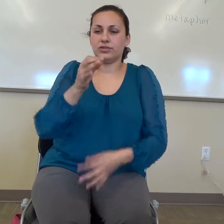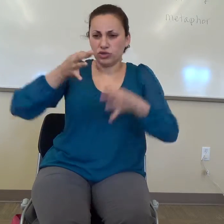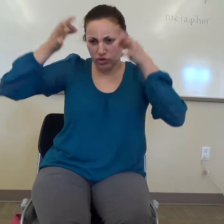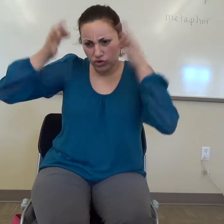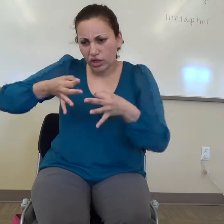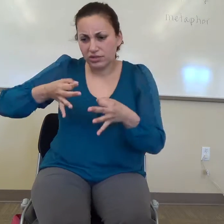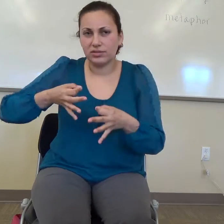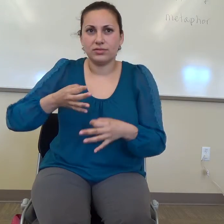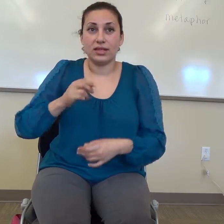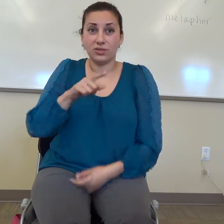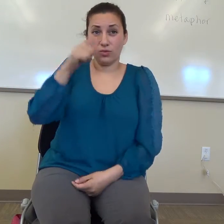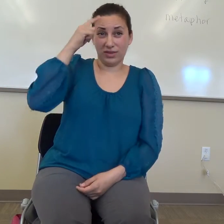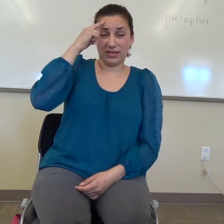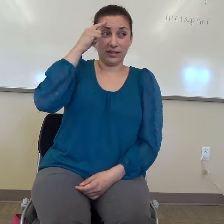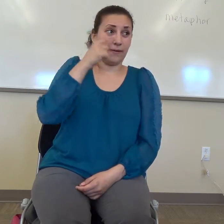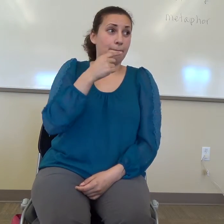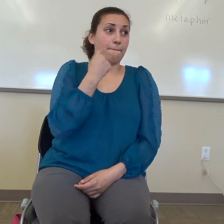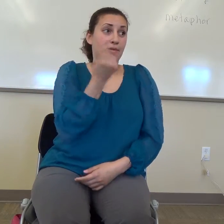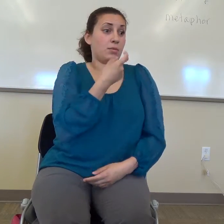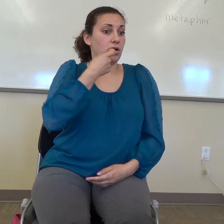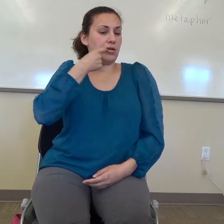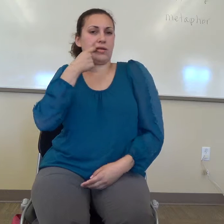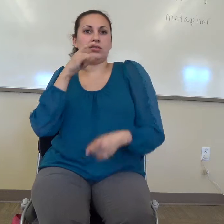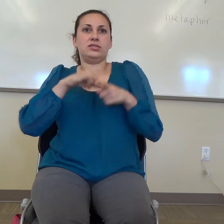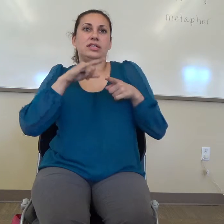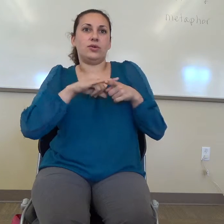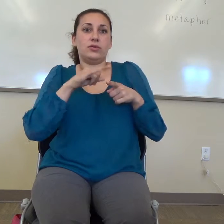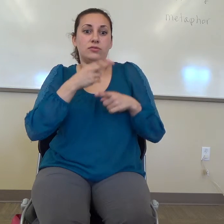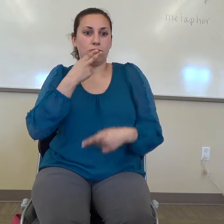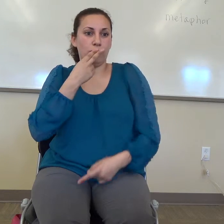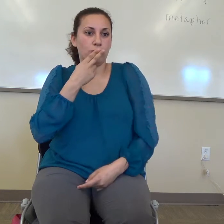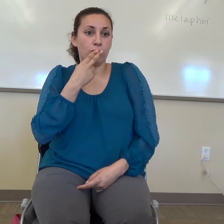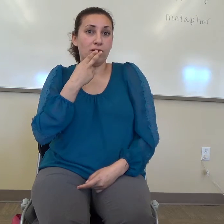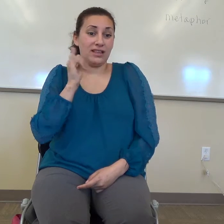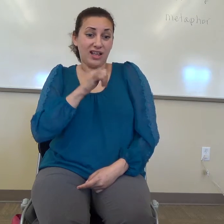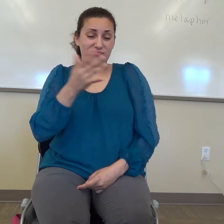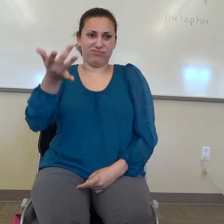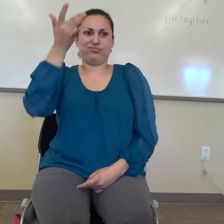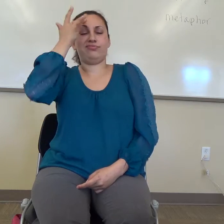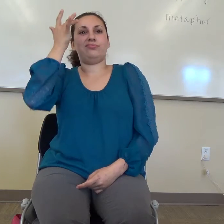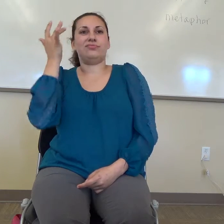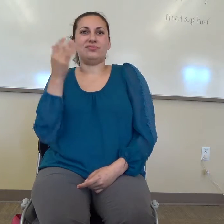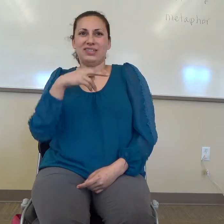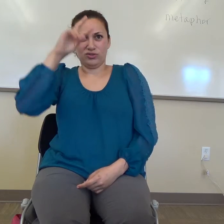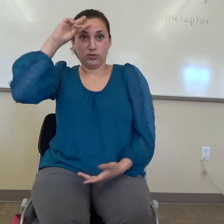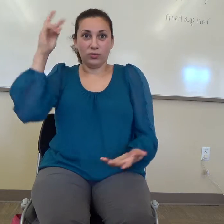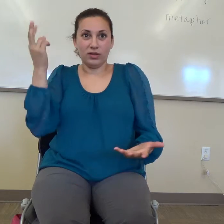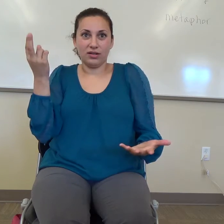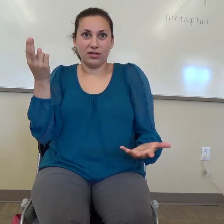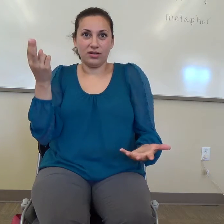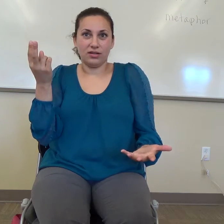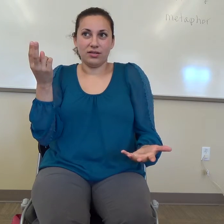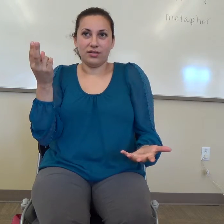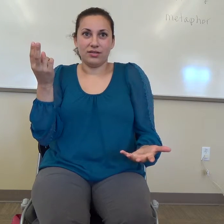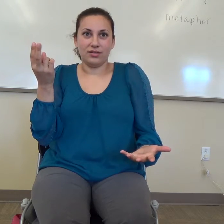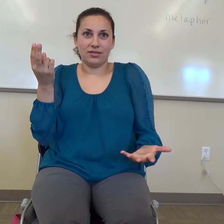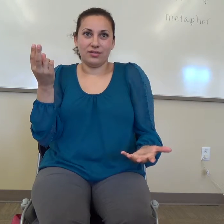you think that anyone who gets themselves addicted to cigarettes is ridiculous, then this might